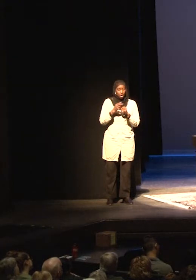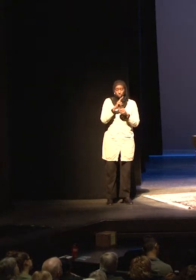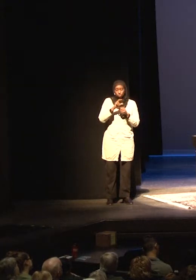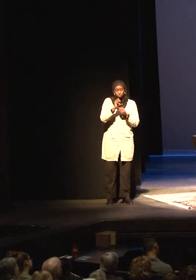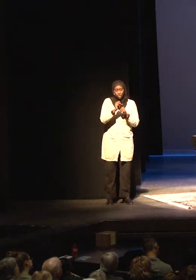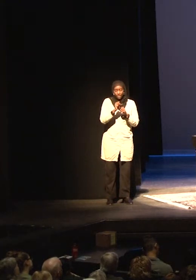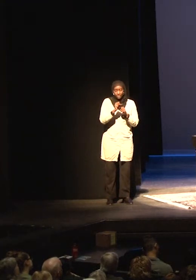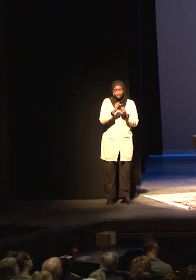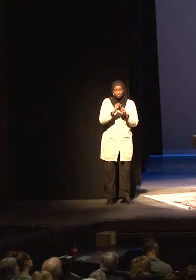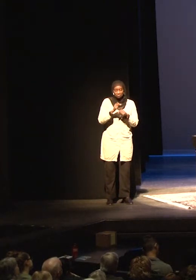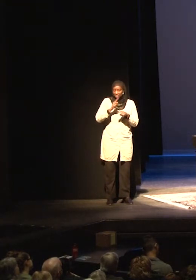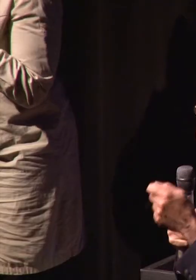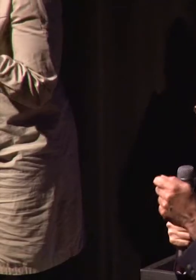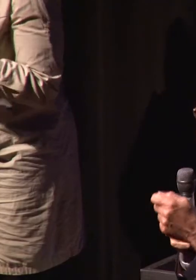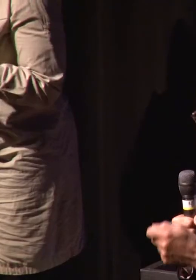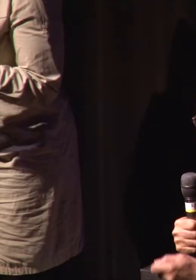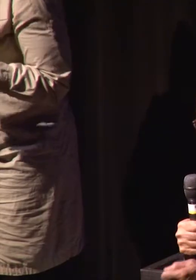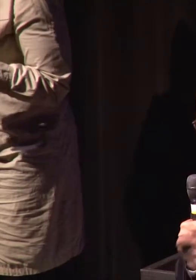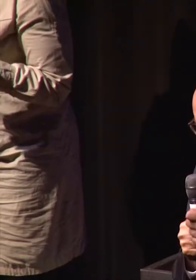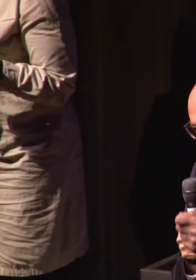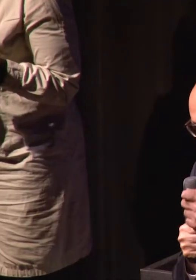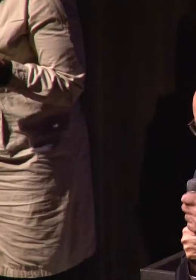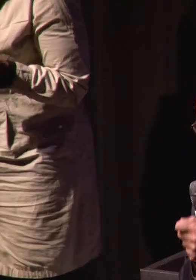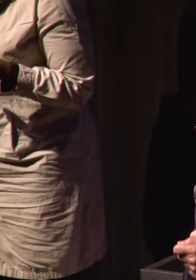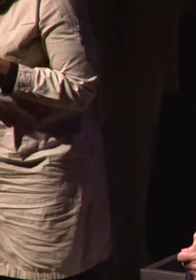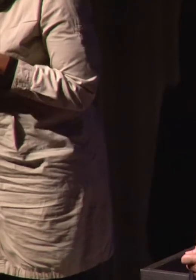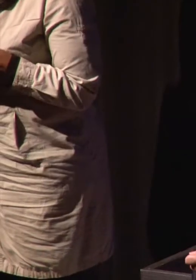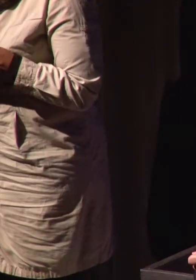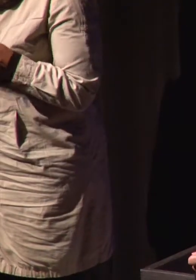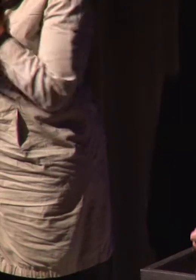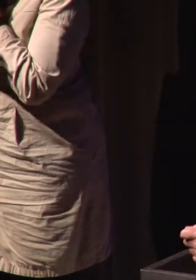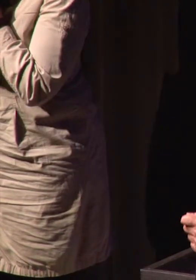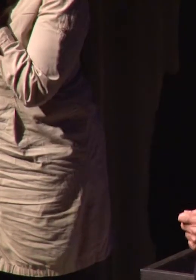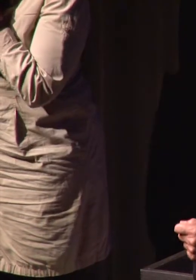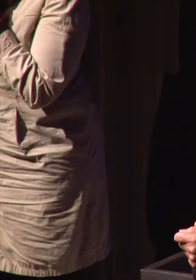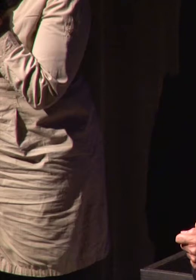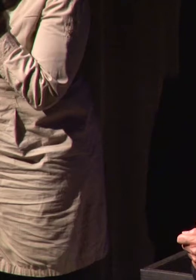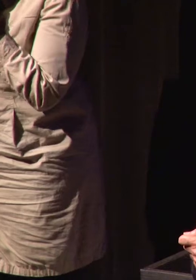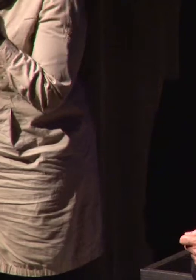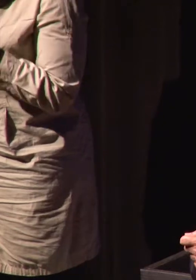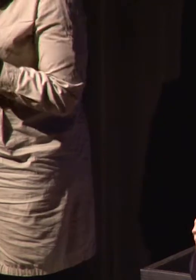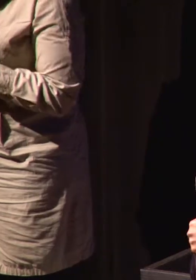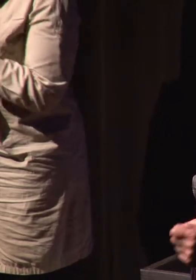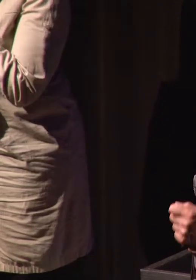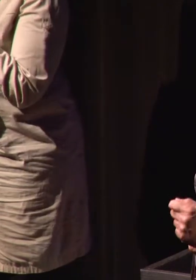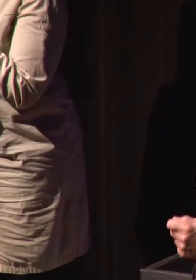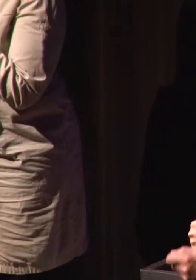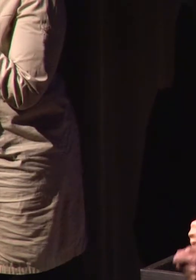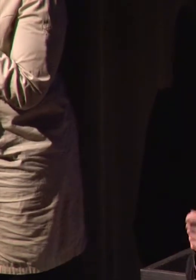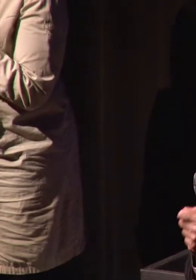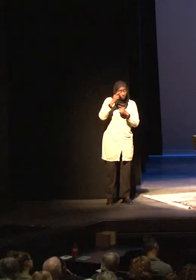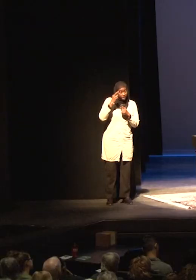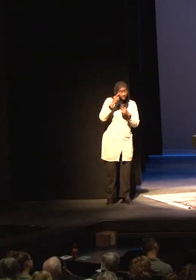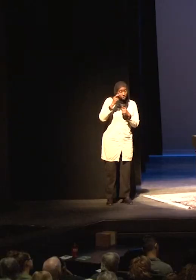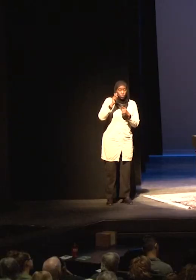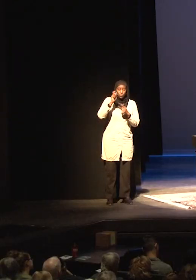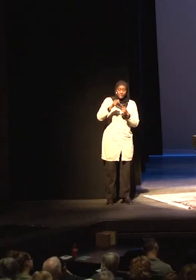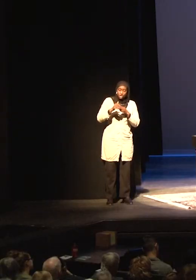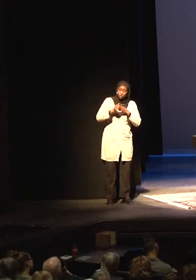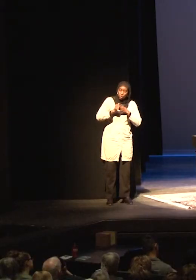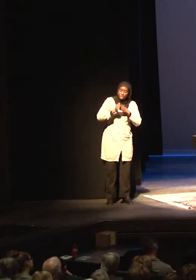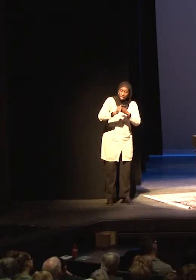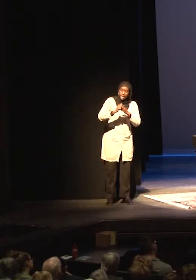nation created for a special purpose to lead mankind forward. All faiths and no